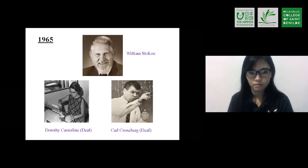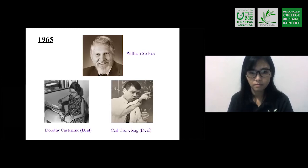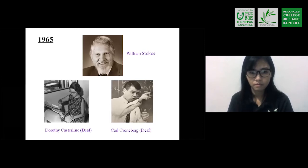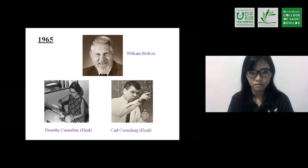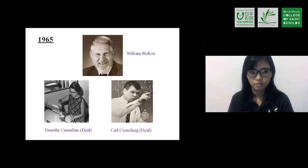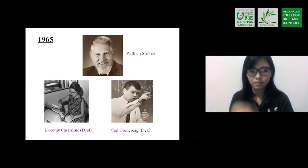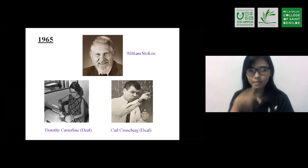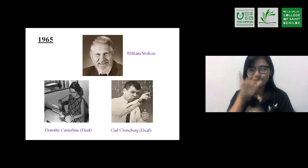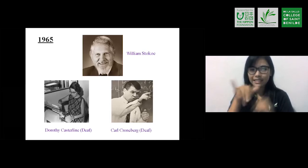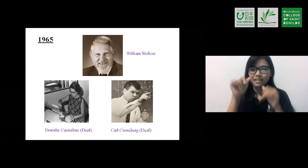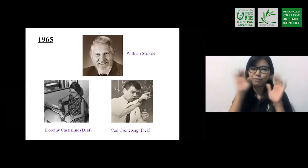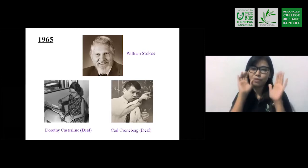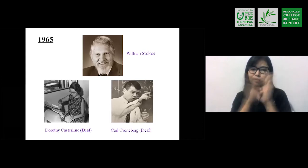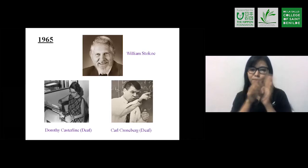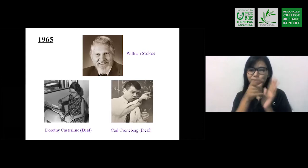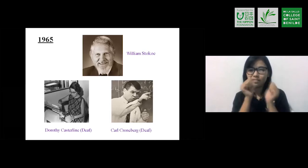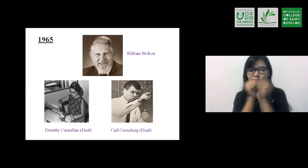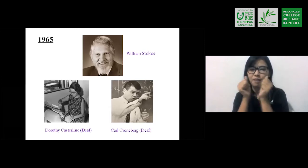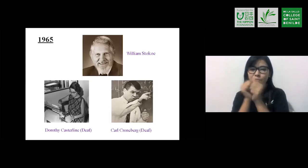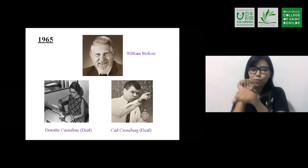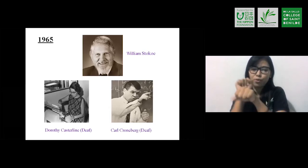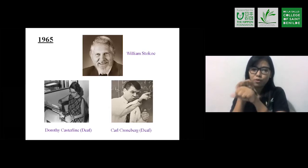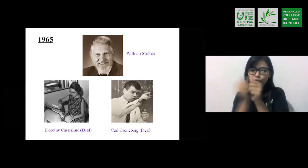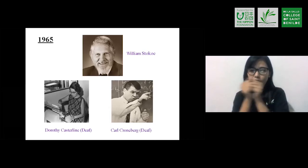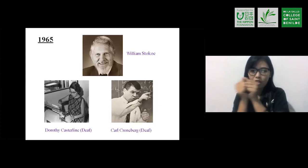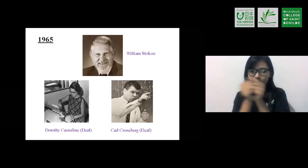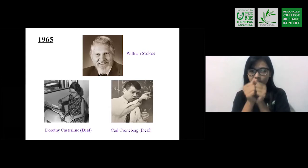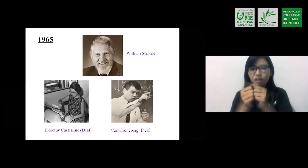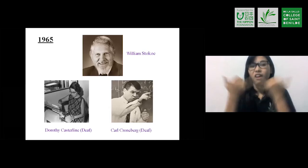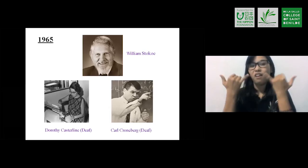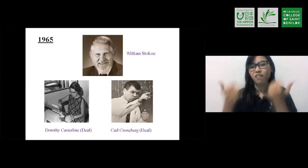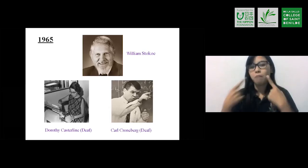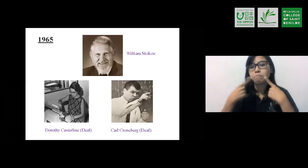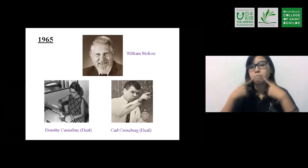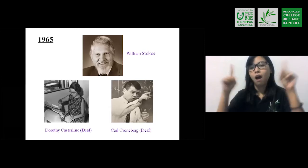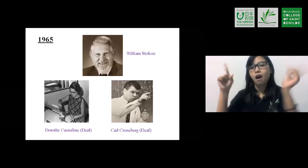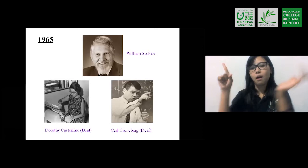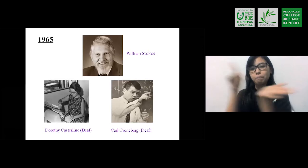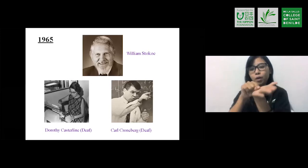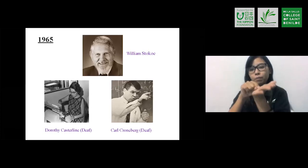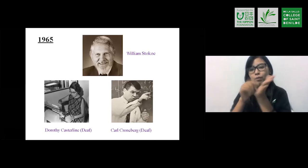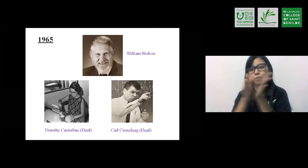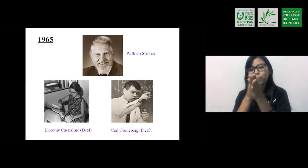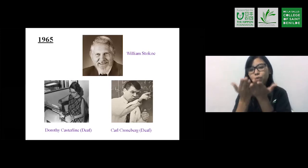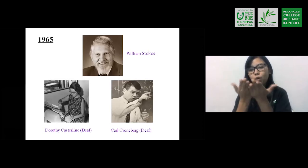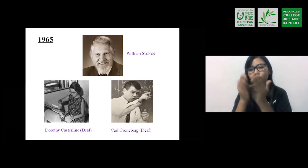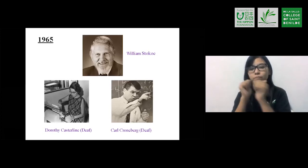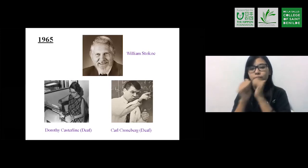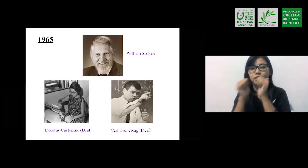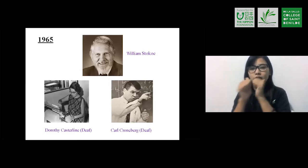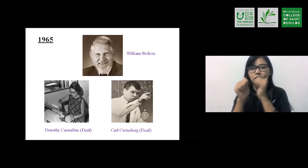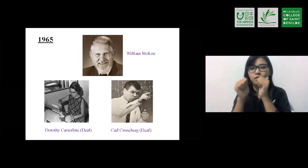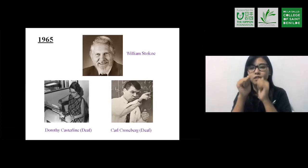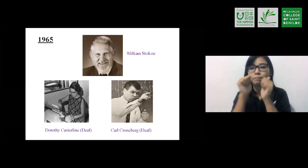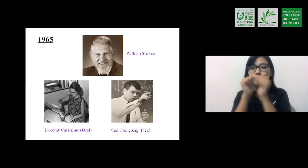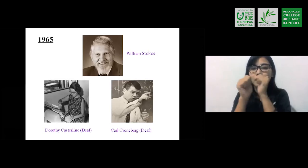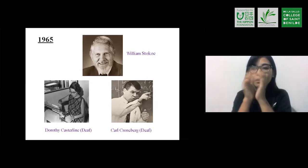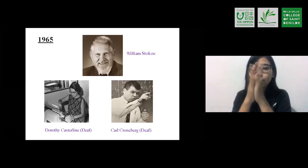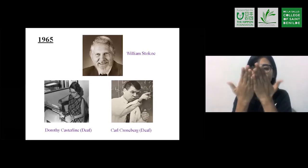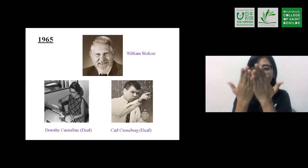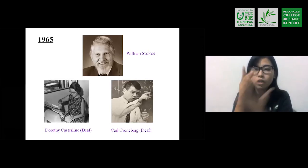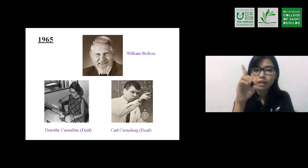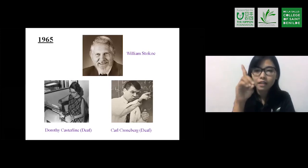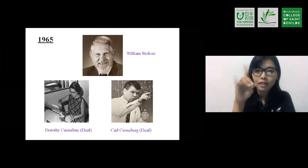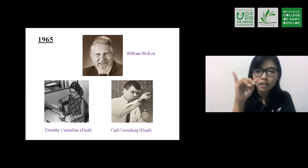So I think Yami is, or Jasmine is taking us the next part. But yeah, this is a picture of the three of them.